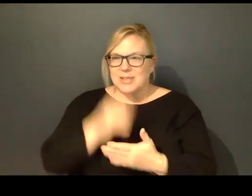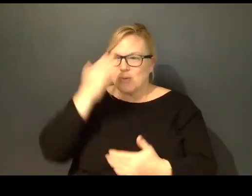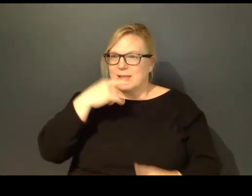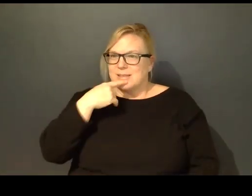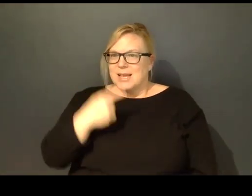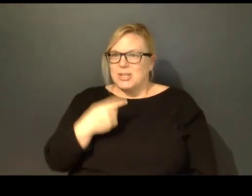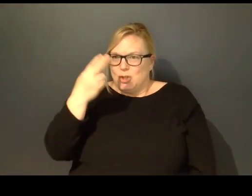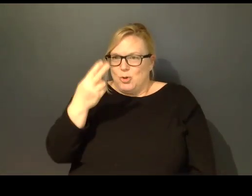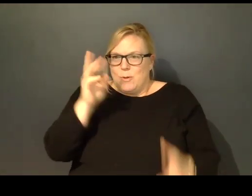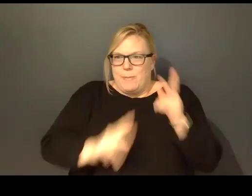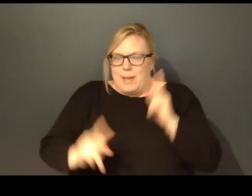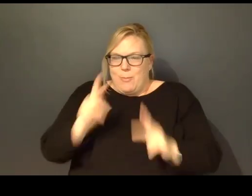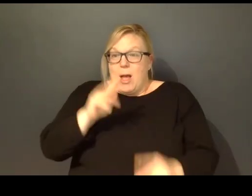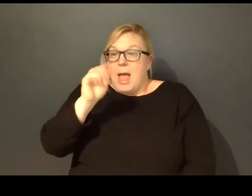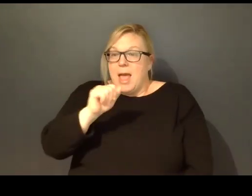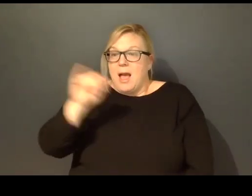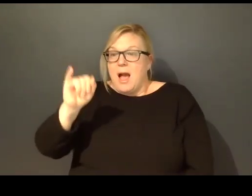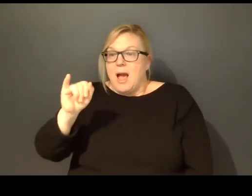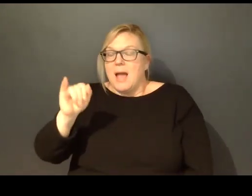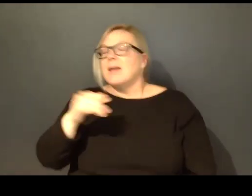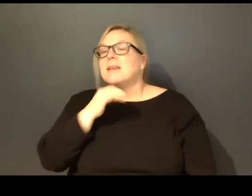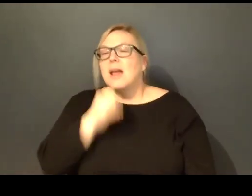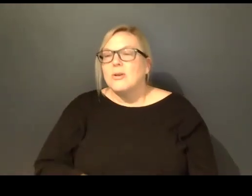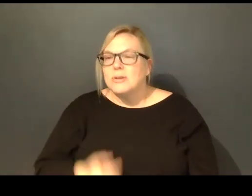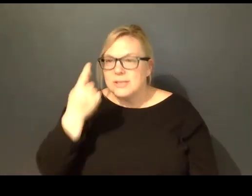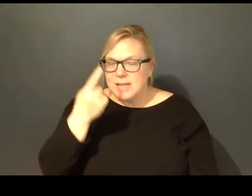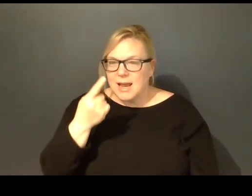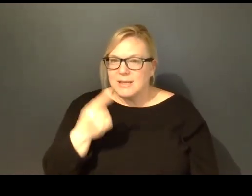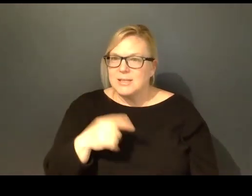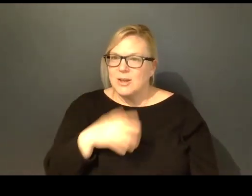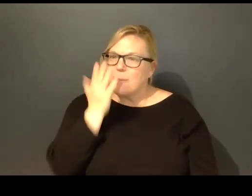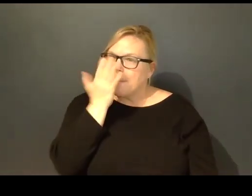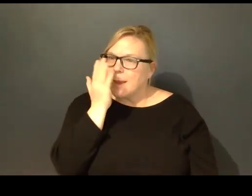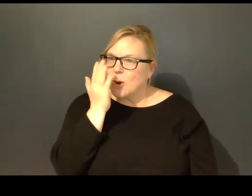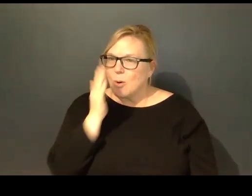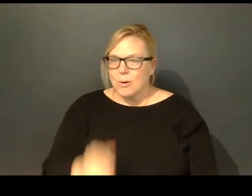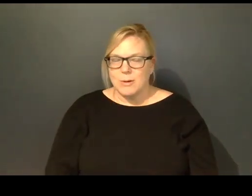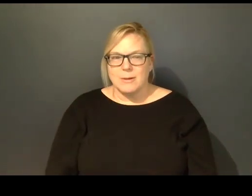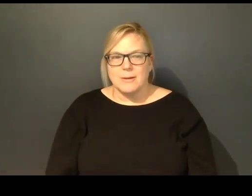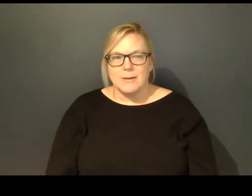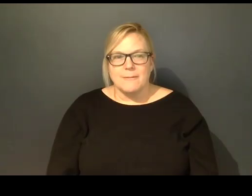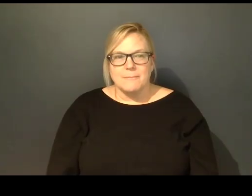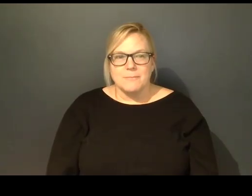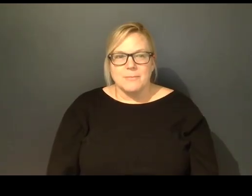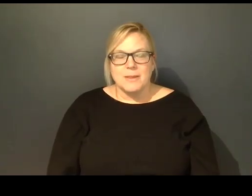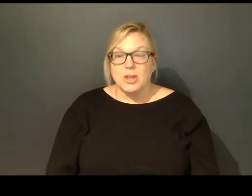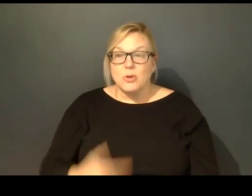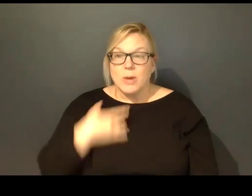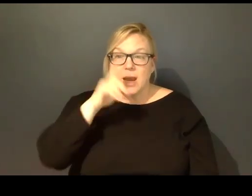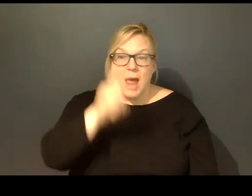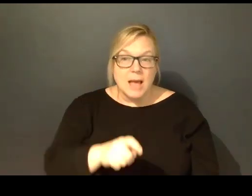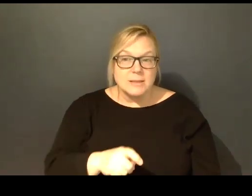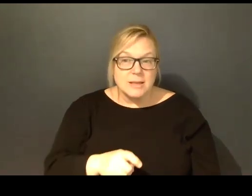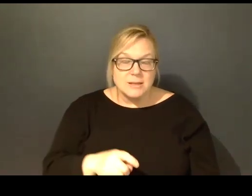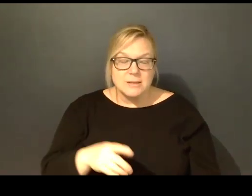and AI couldn't understand. And so, under the Be My Eyes, you can ask it really detailed questions. What color is the